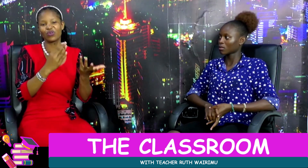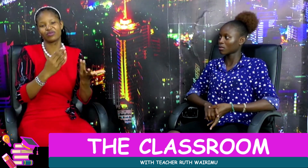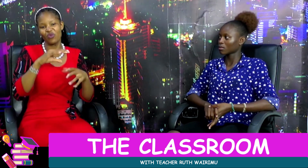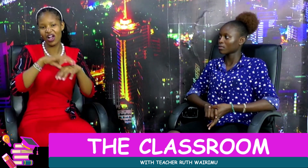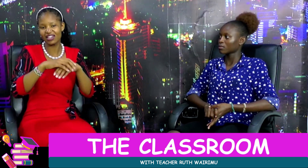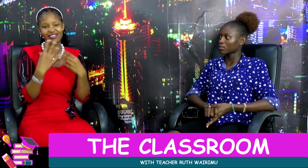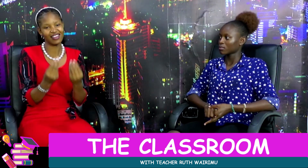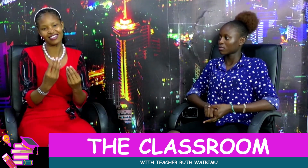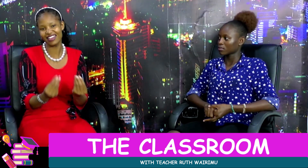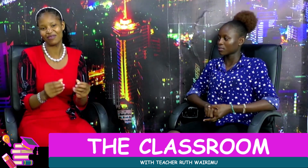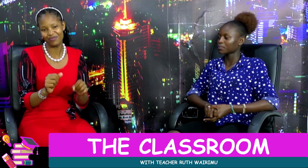And